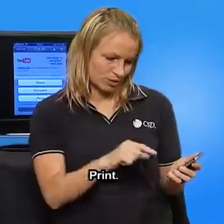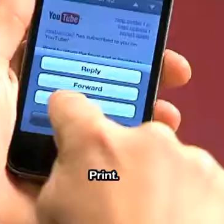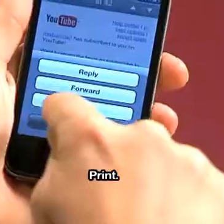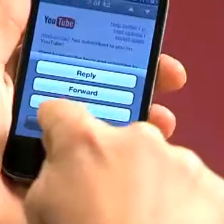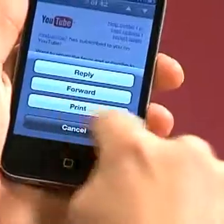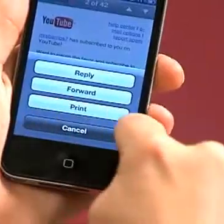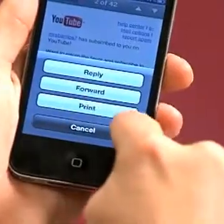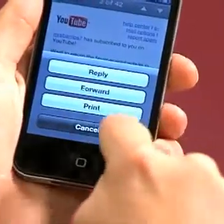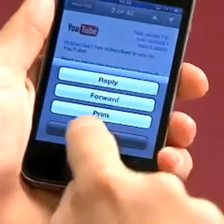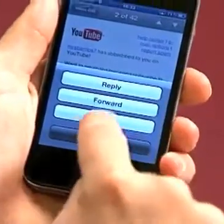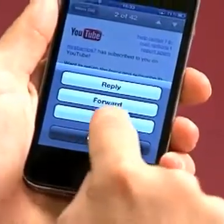Print,